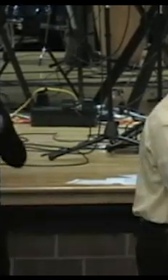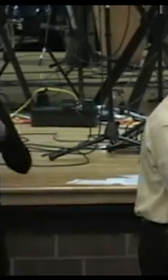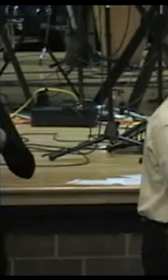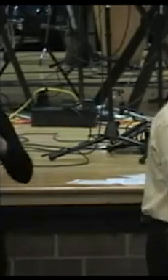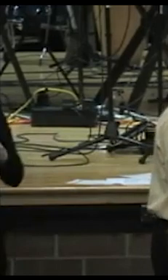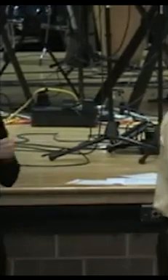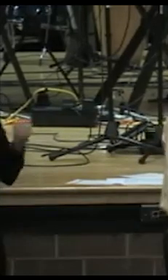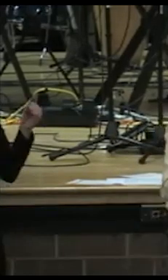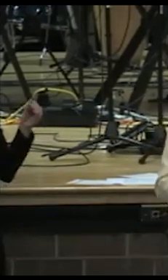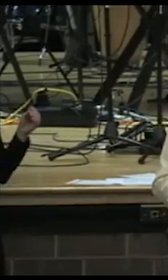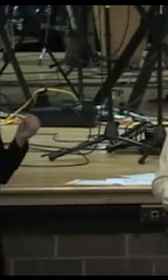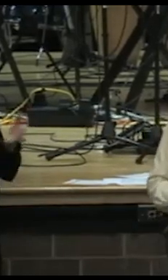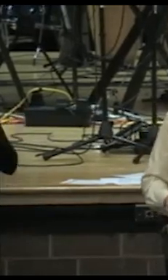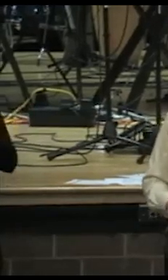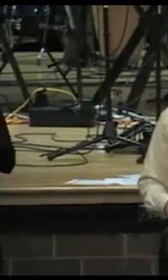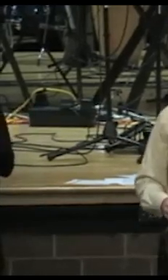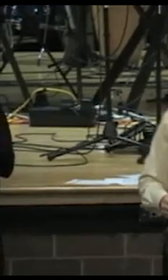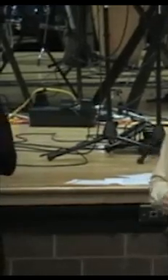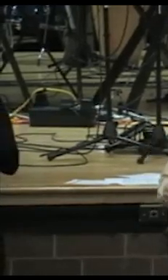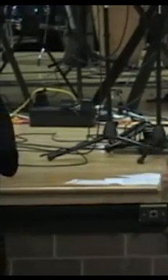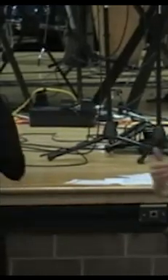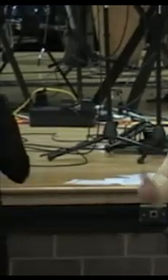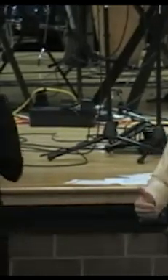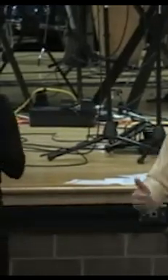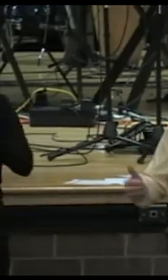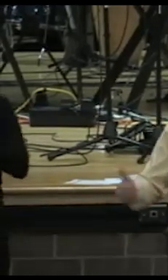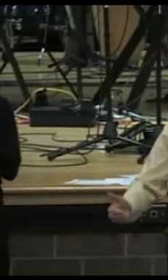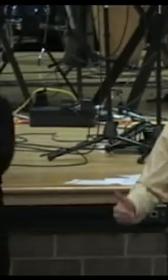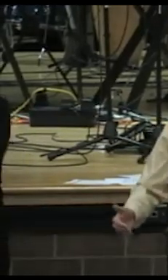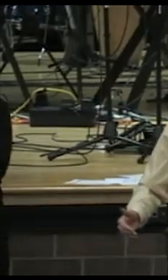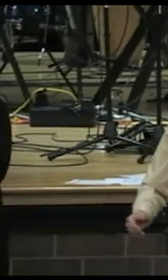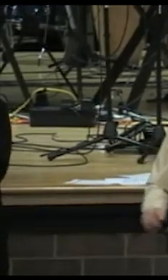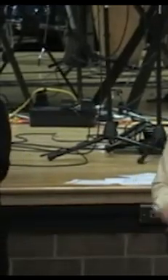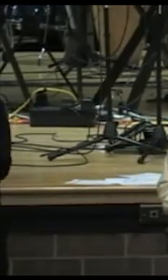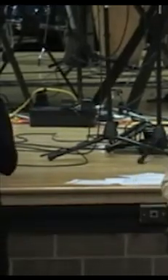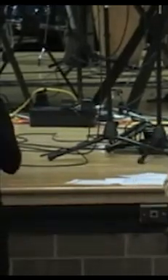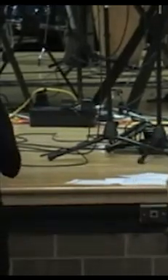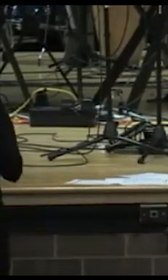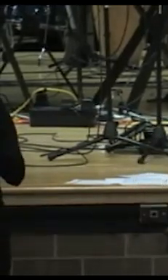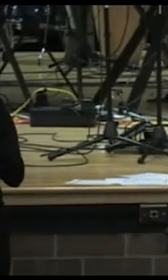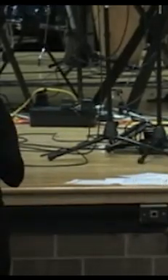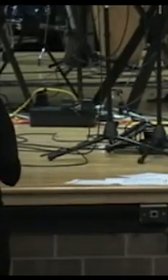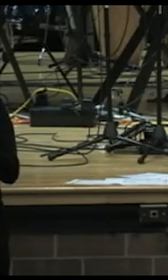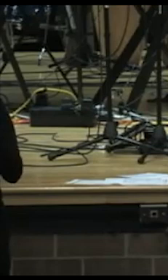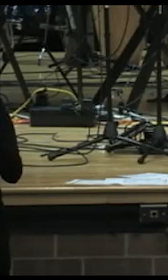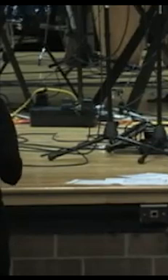this big sheet. I'm going to read some of the things about how to pray these core values.